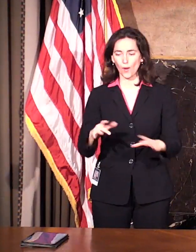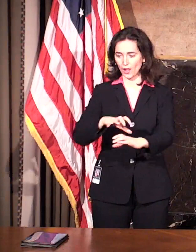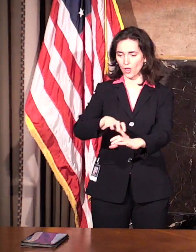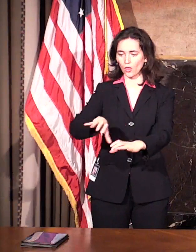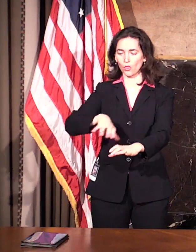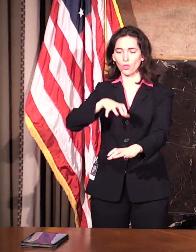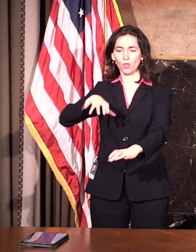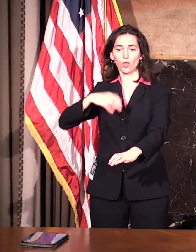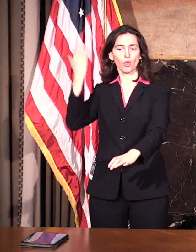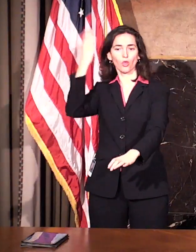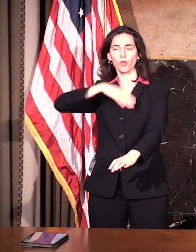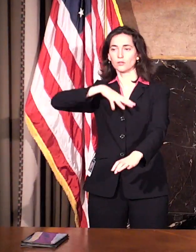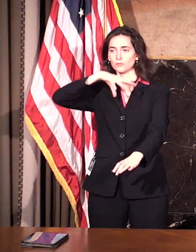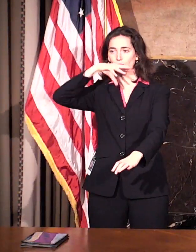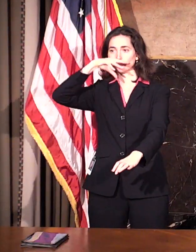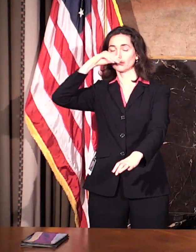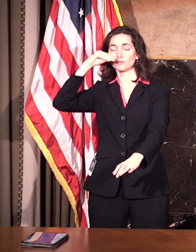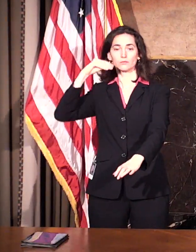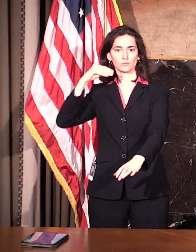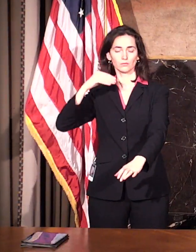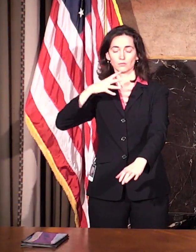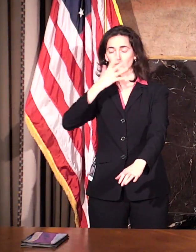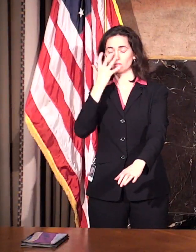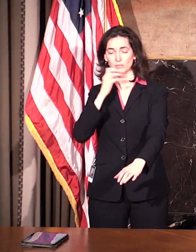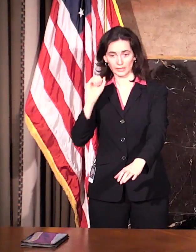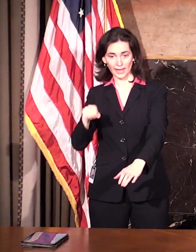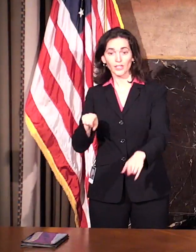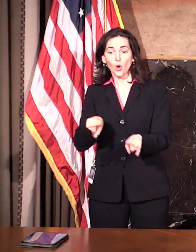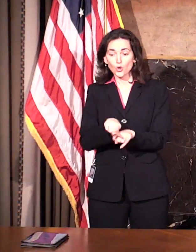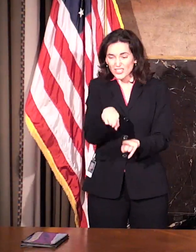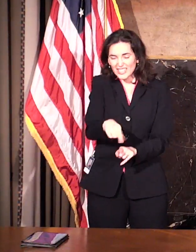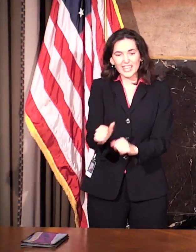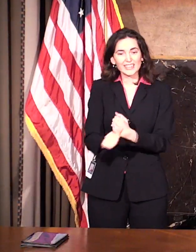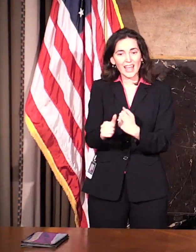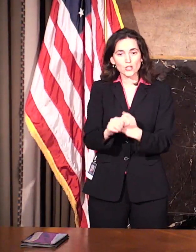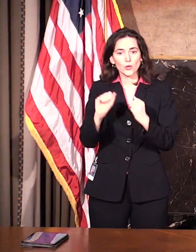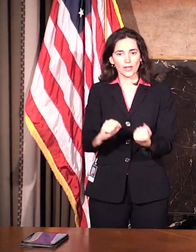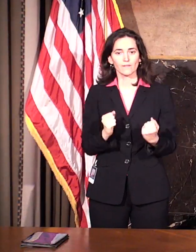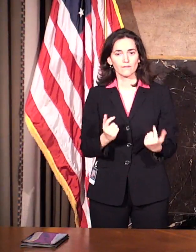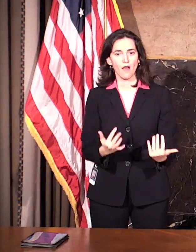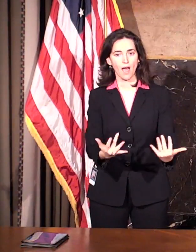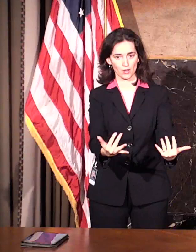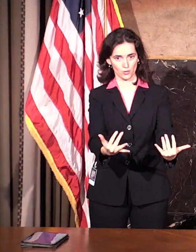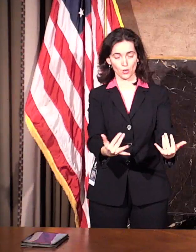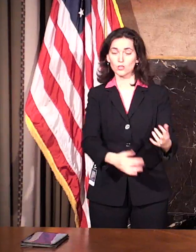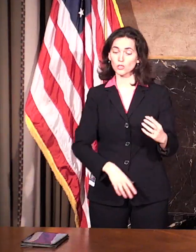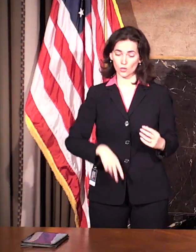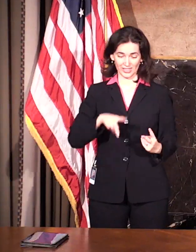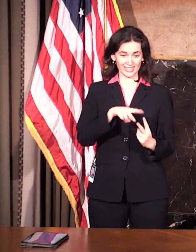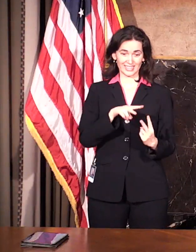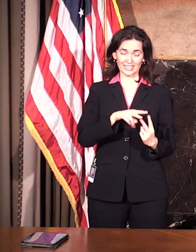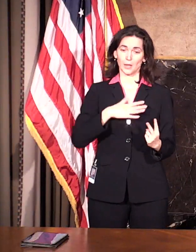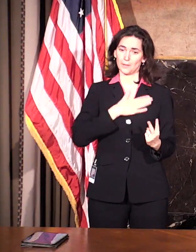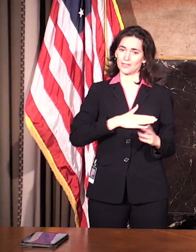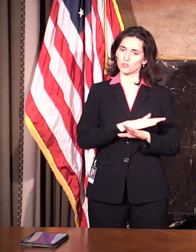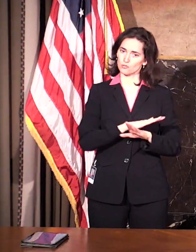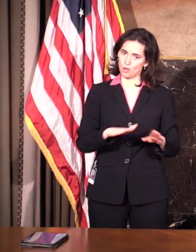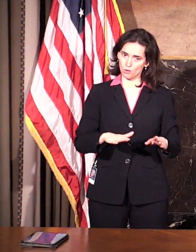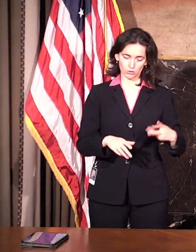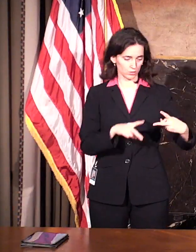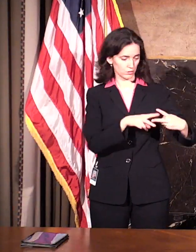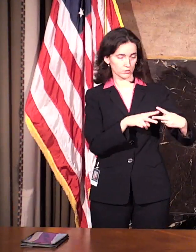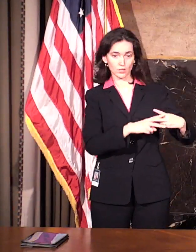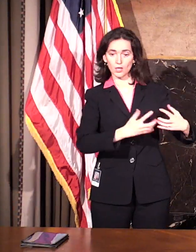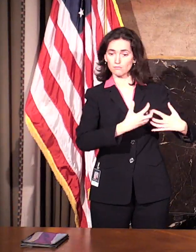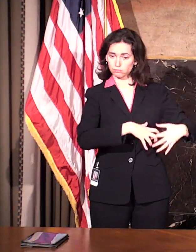it also is a pretty large fire risk in and of itself. Those are two things that can help prevent making a bad situation